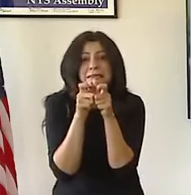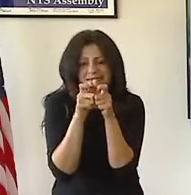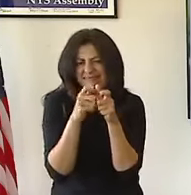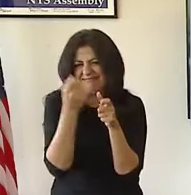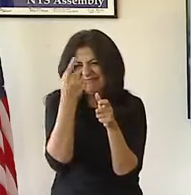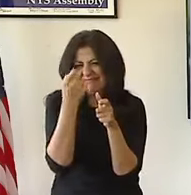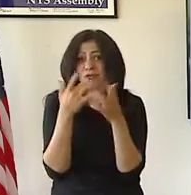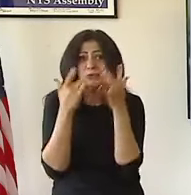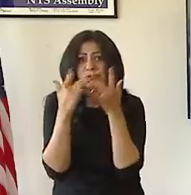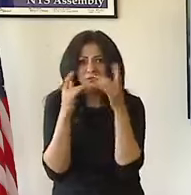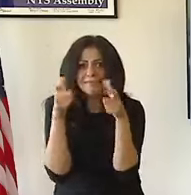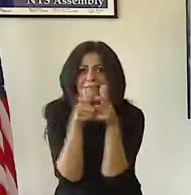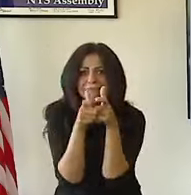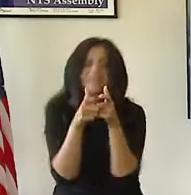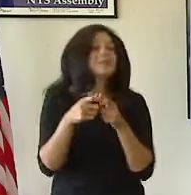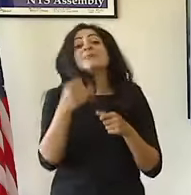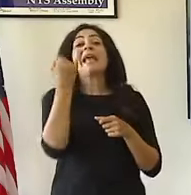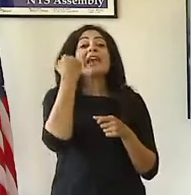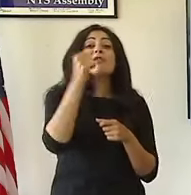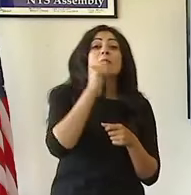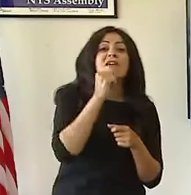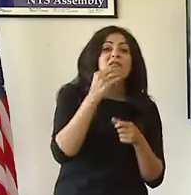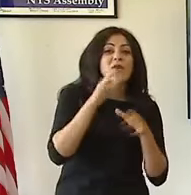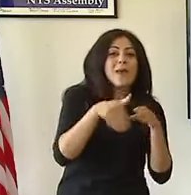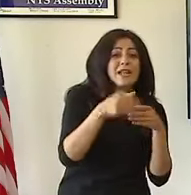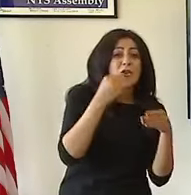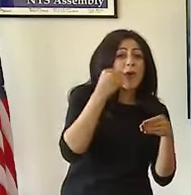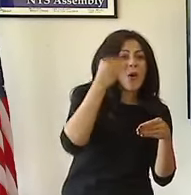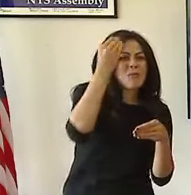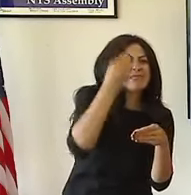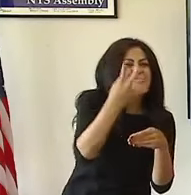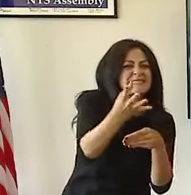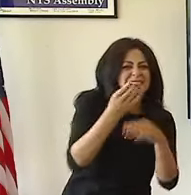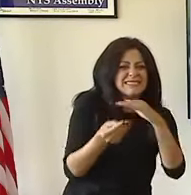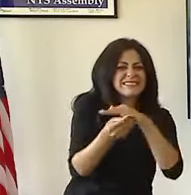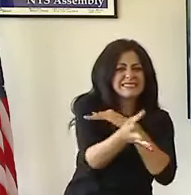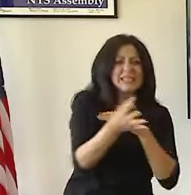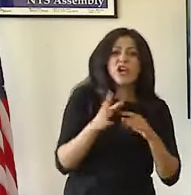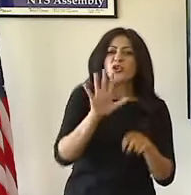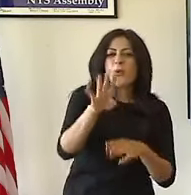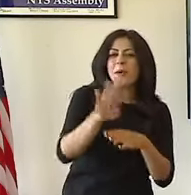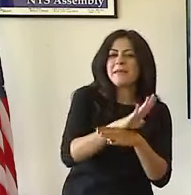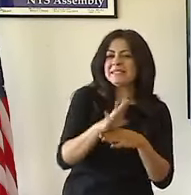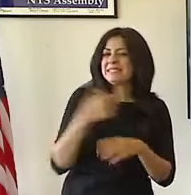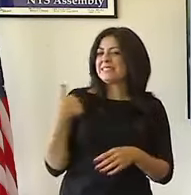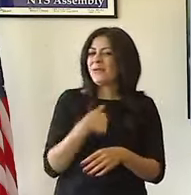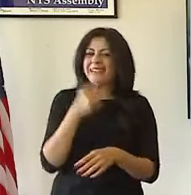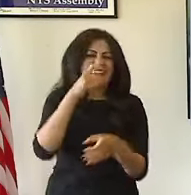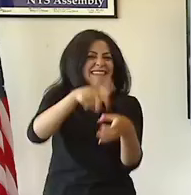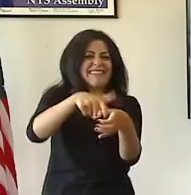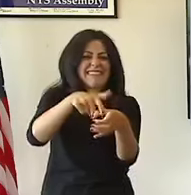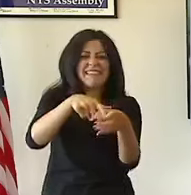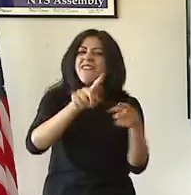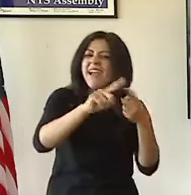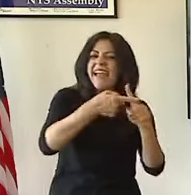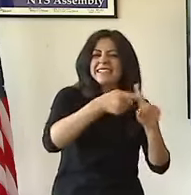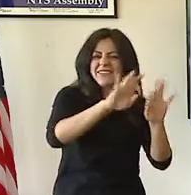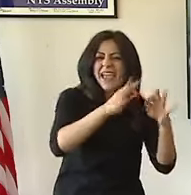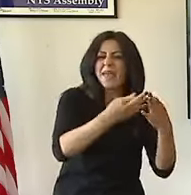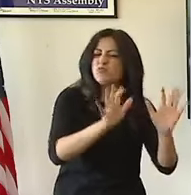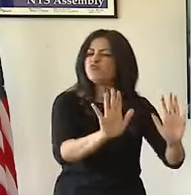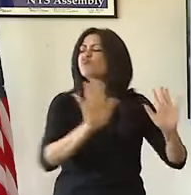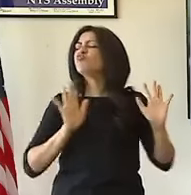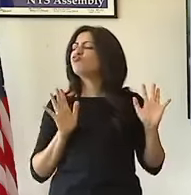And I'll be very honest with you. If you have a private wedding at your home, that's your business. Keep it with friends and family.